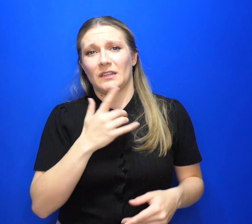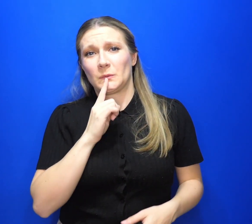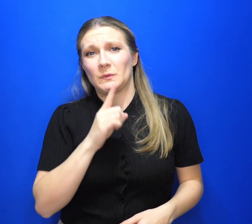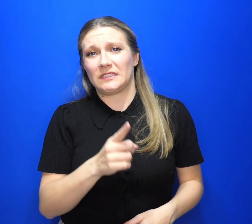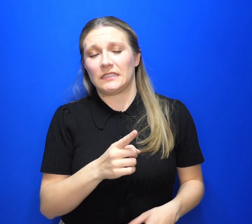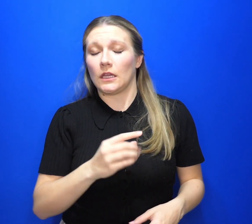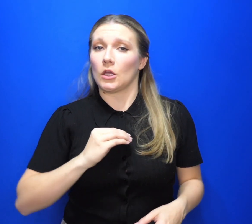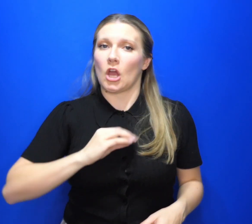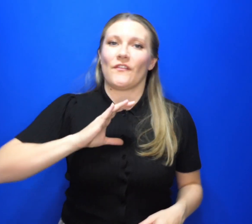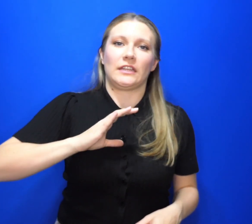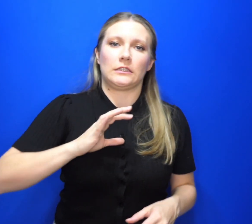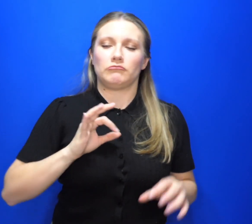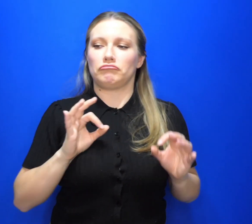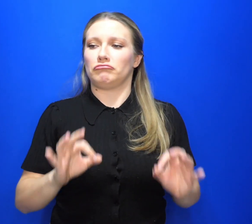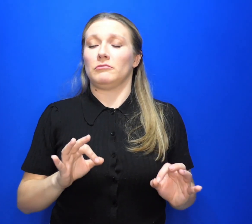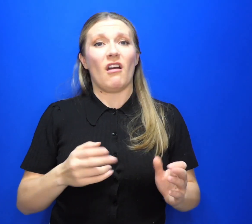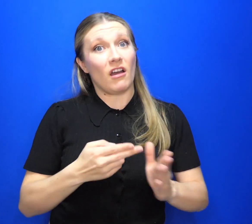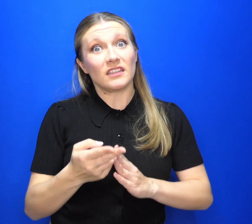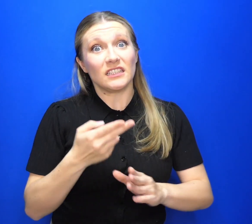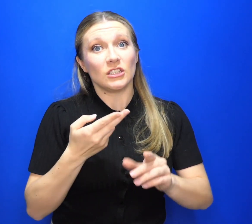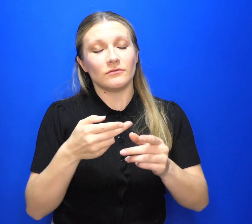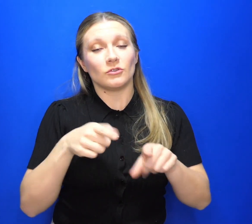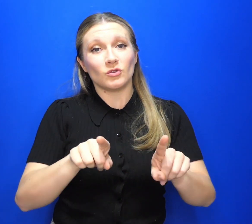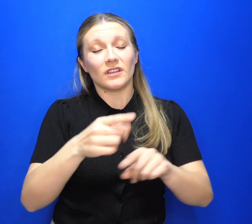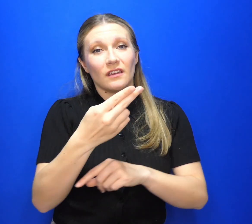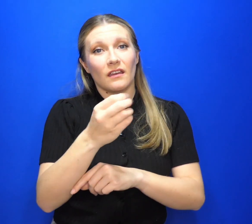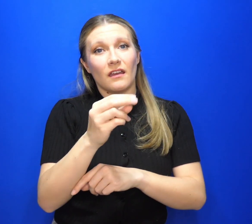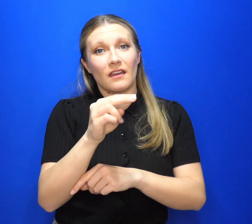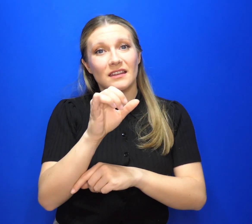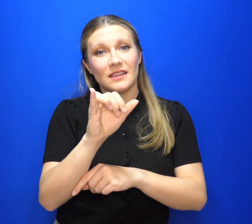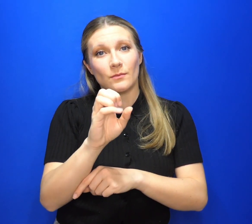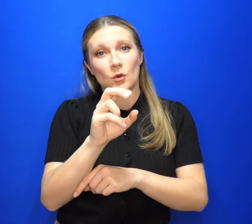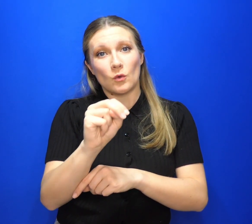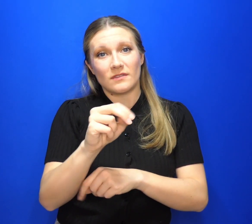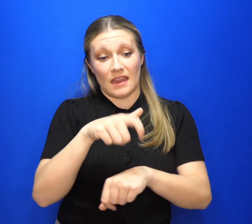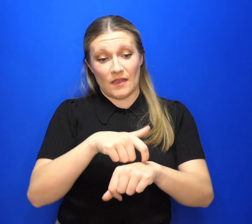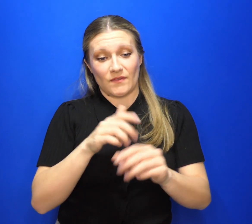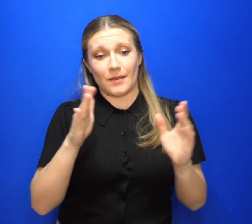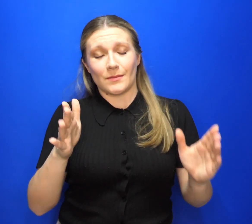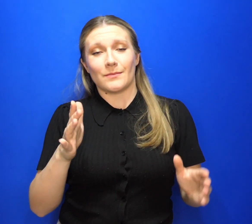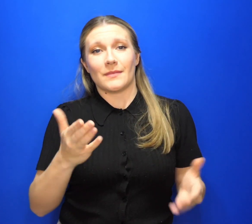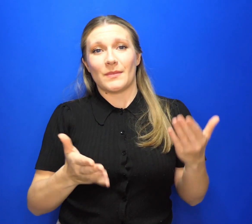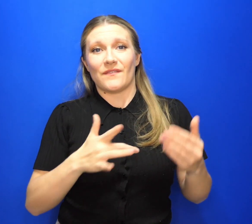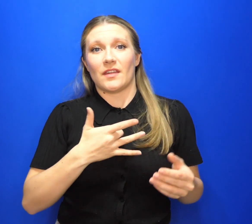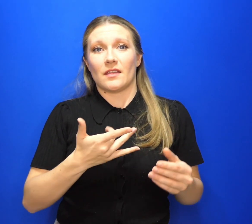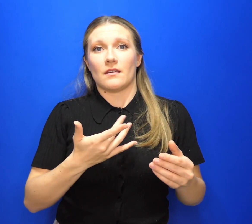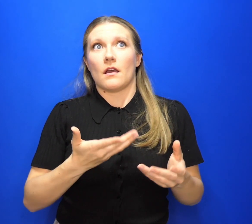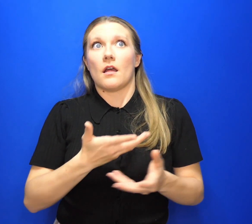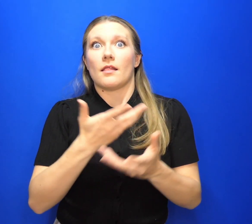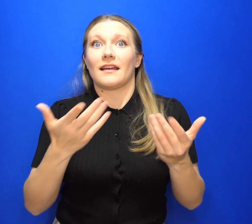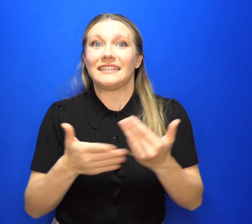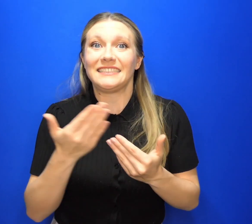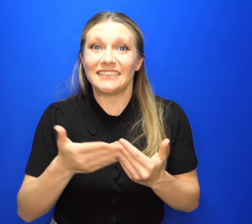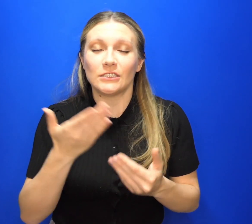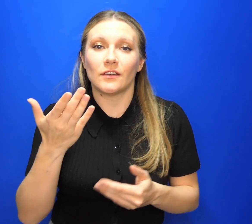really, really confident, honestly, during a honeymoon time period. It may seem a lot easier for some